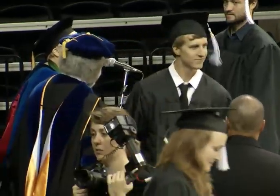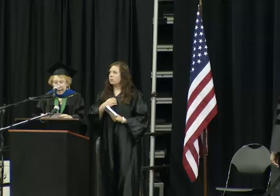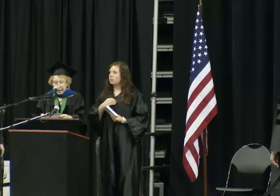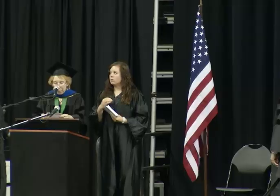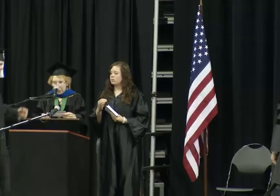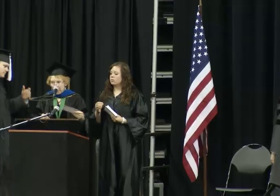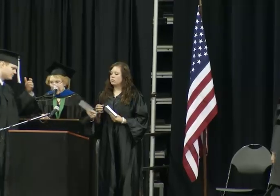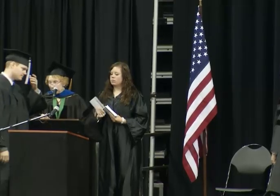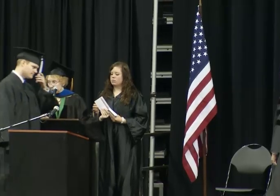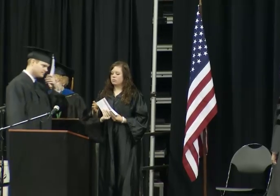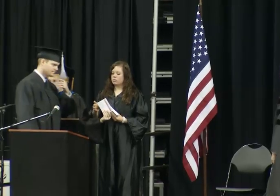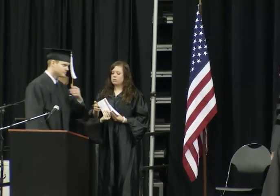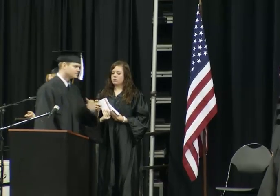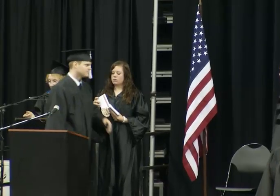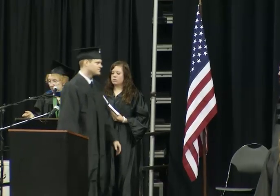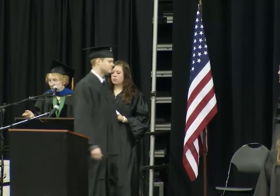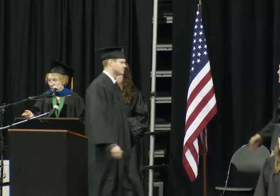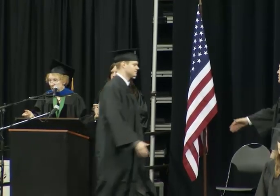Quinlan Nepper.